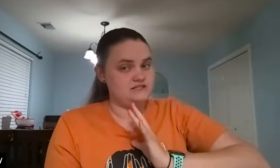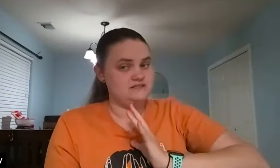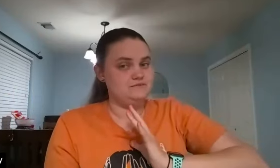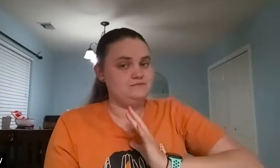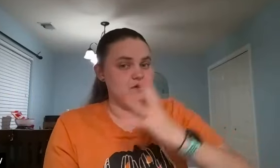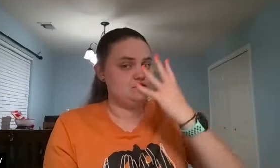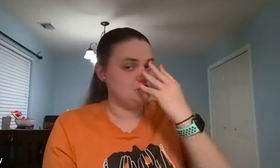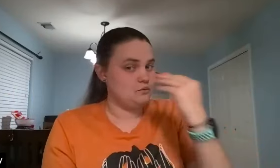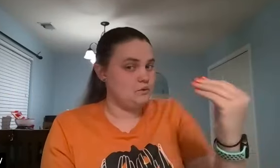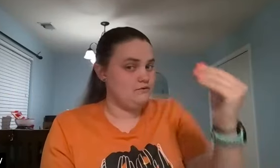chest. So wolf